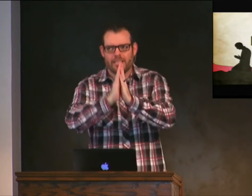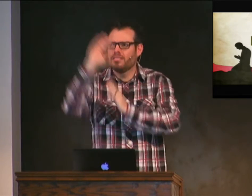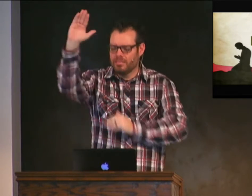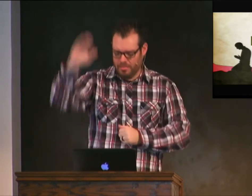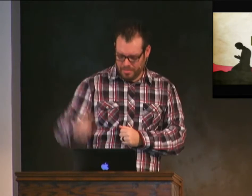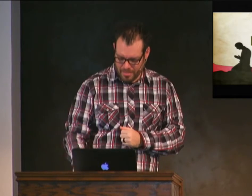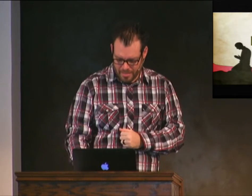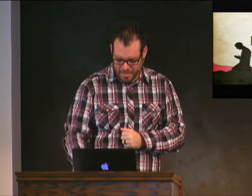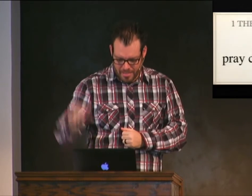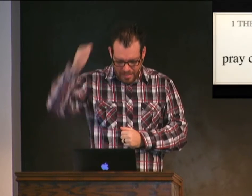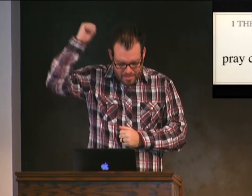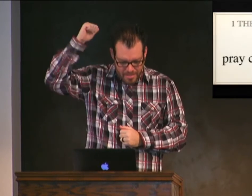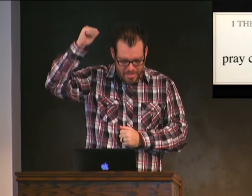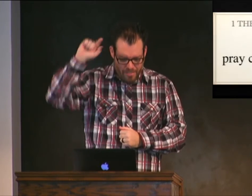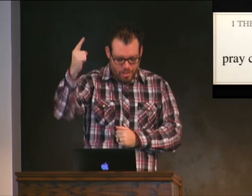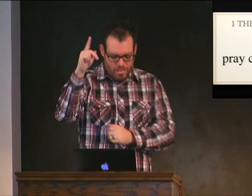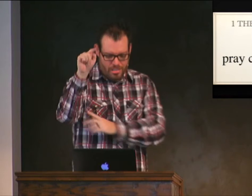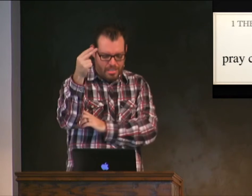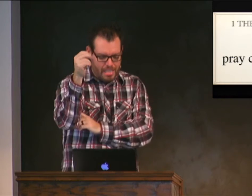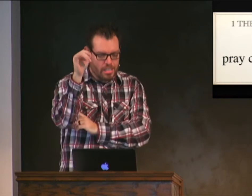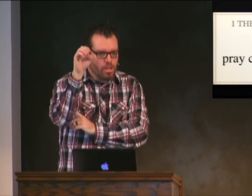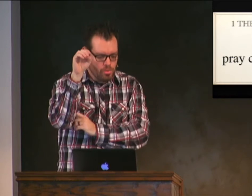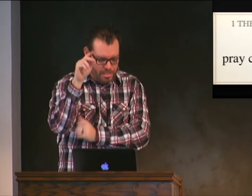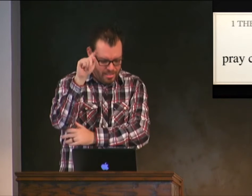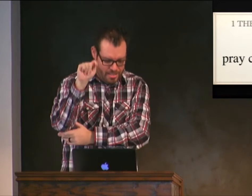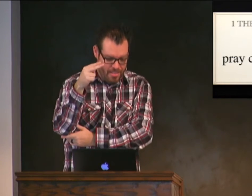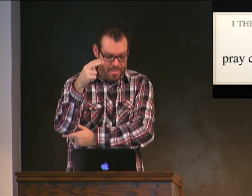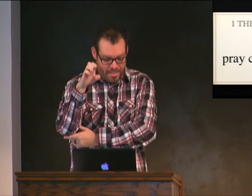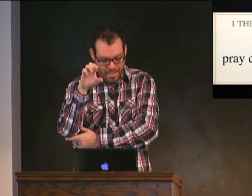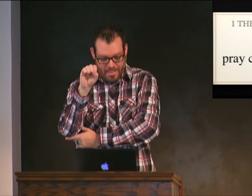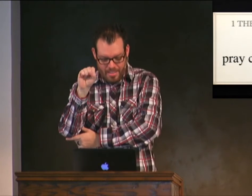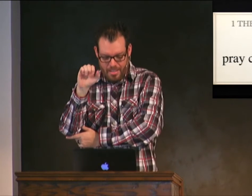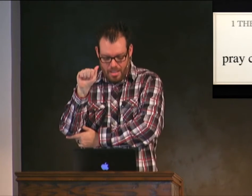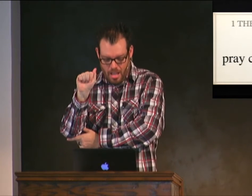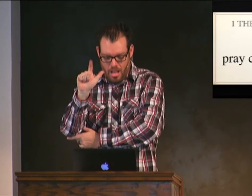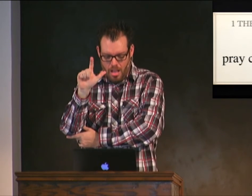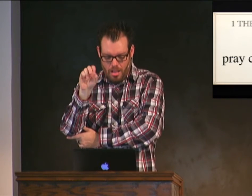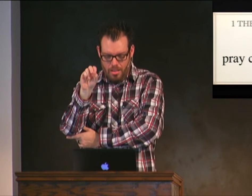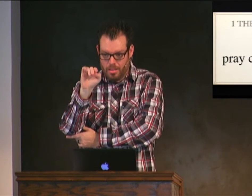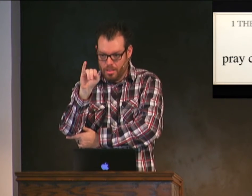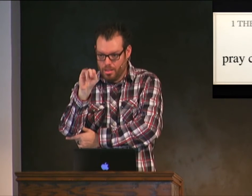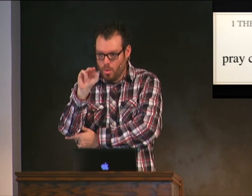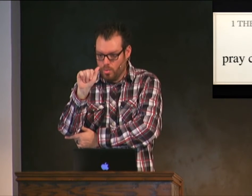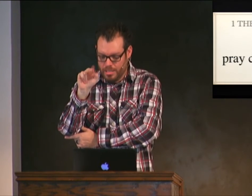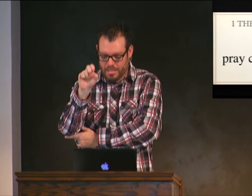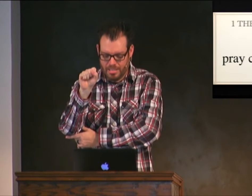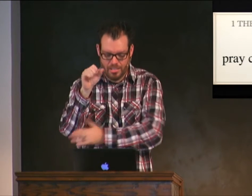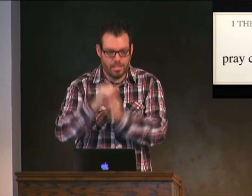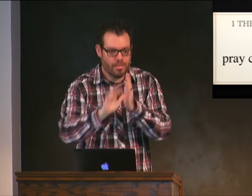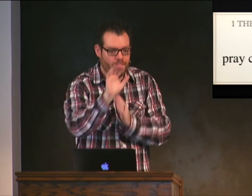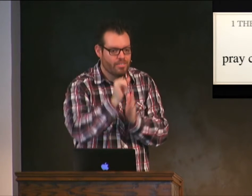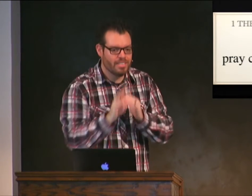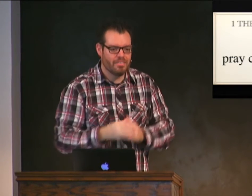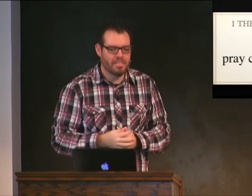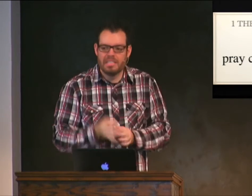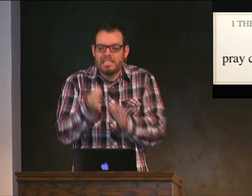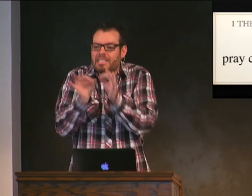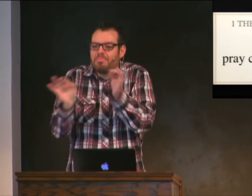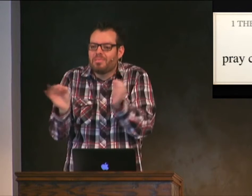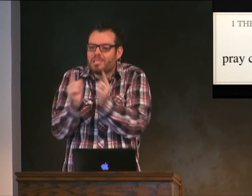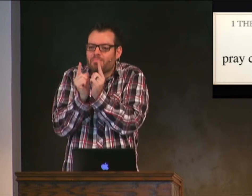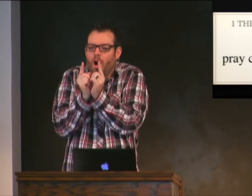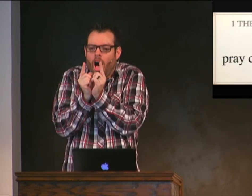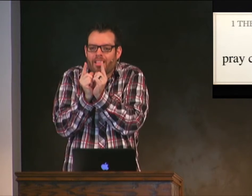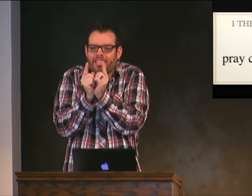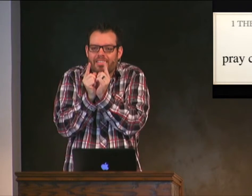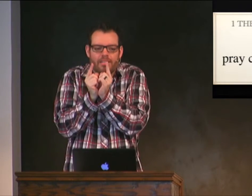Pray. 1 Thessalonians. Thessalonians chapter 5, verse 7.